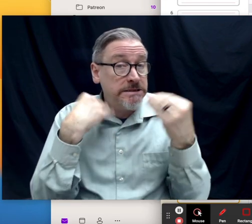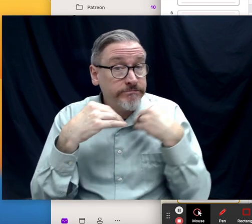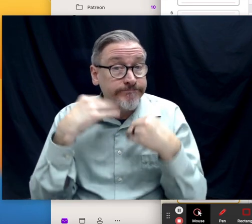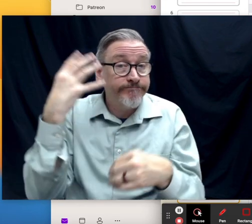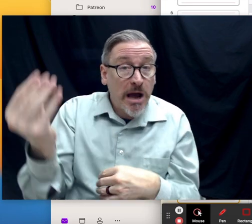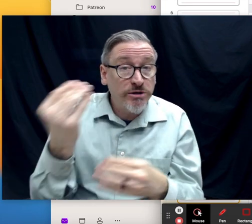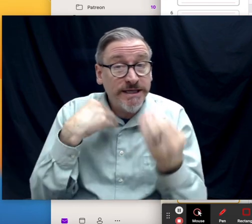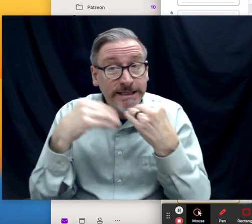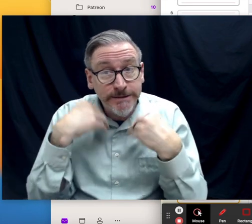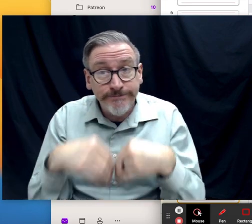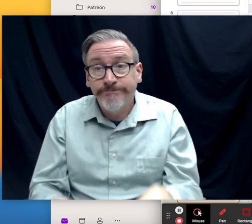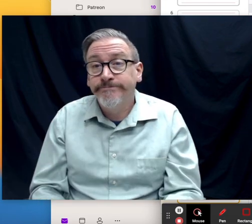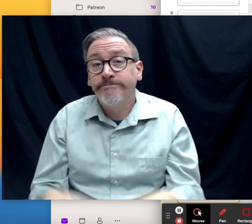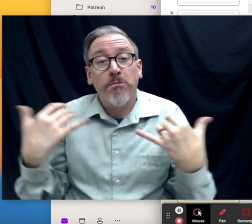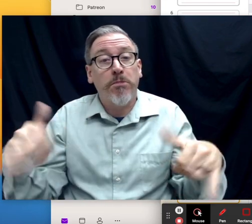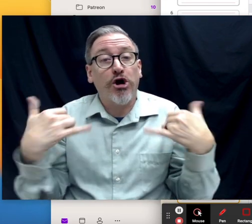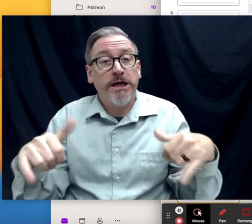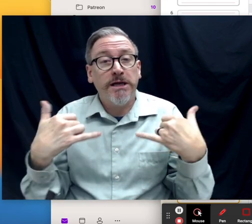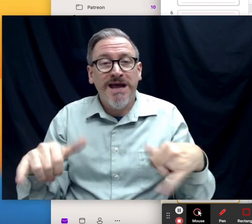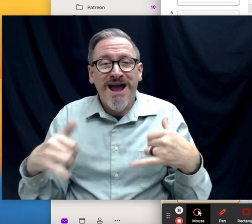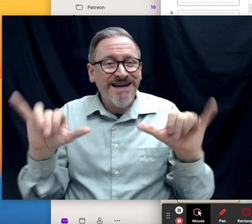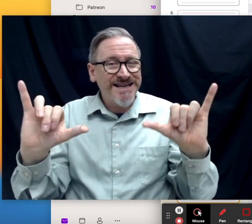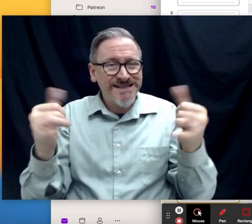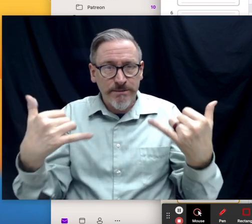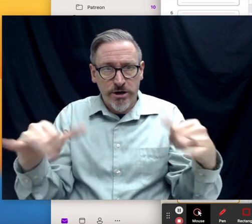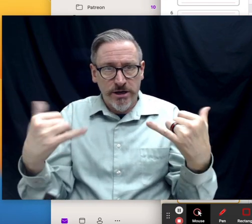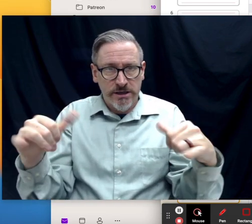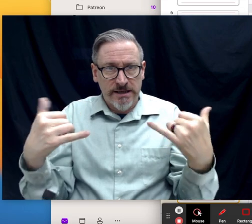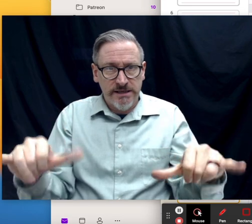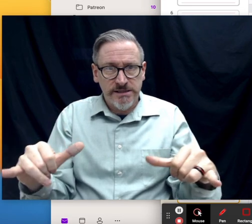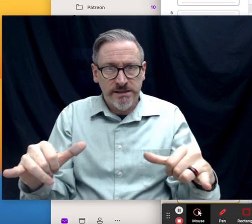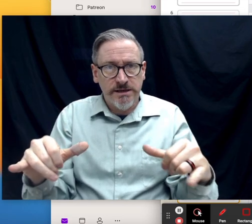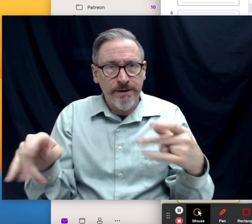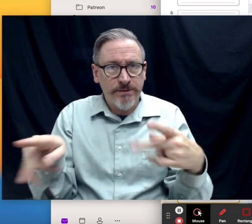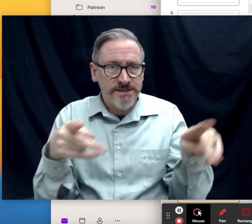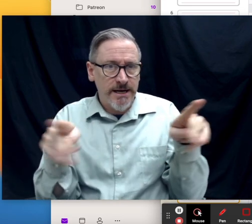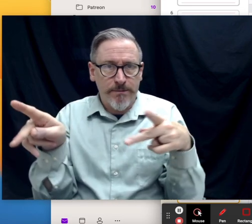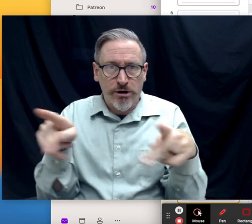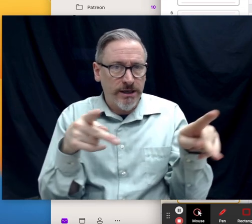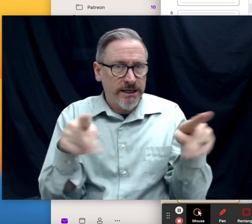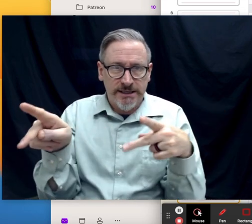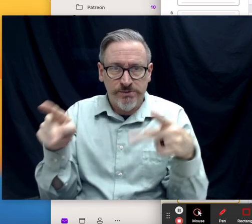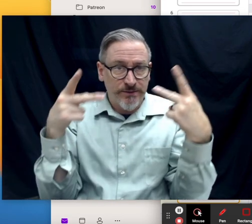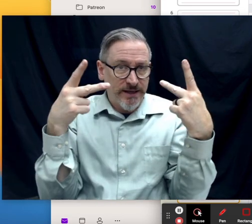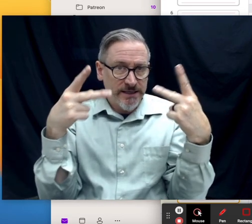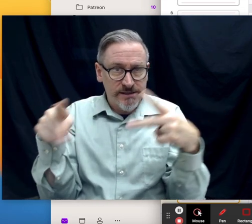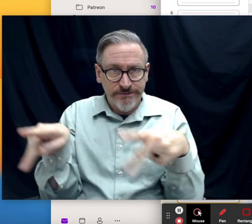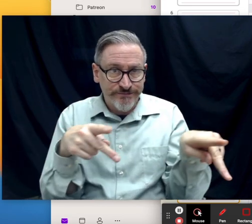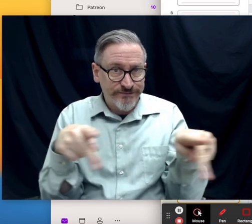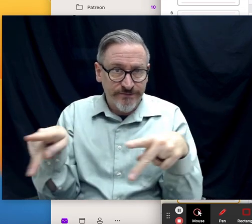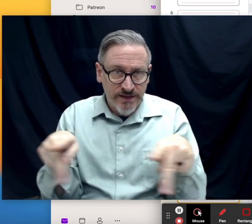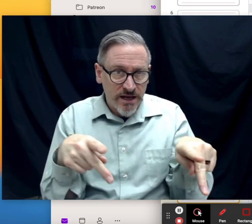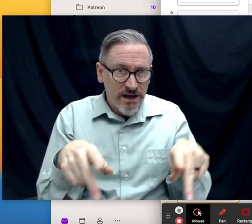Eat, out to eat. Party. I tend to sign party like this. Some people sign it party like this with